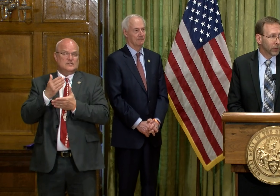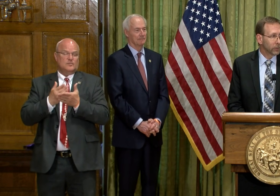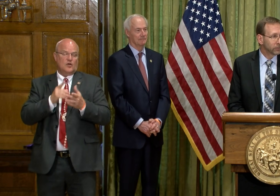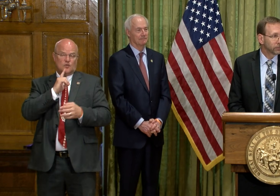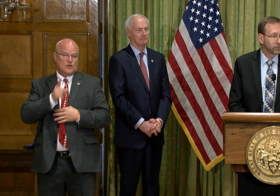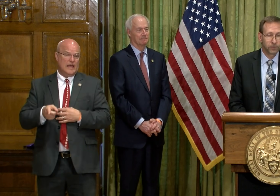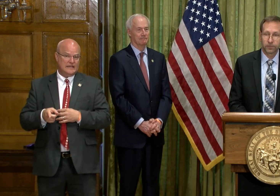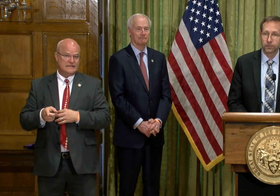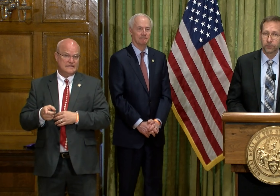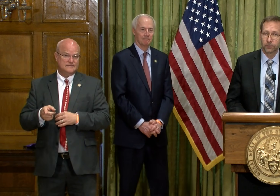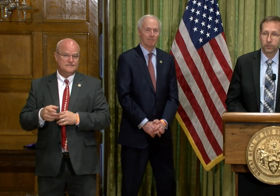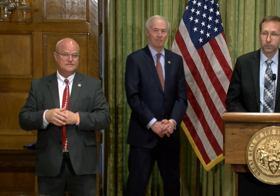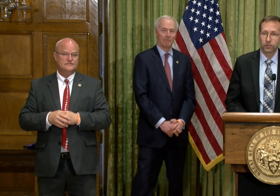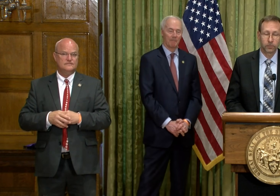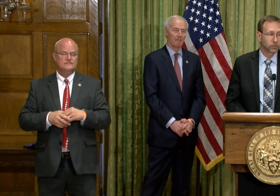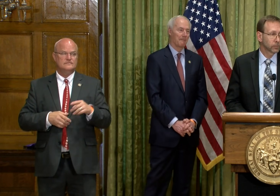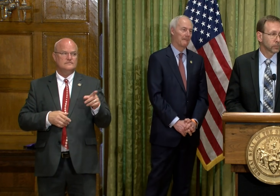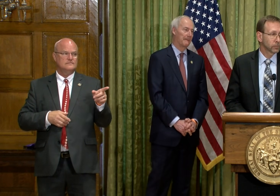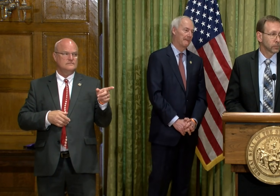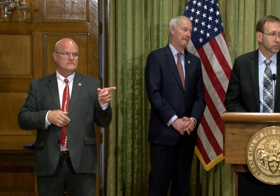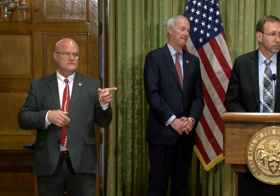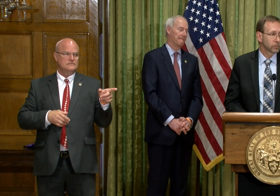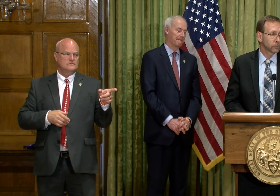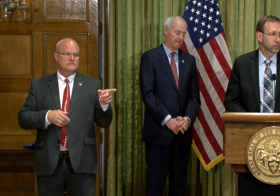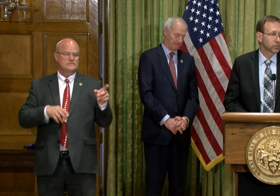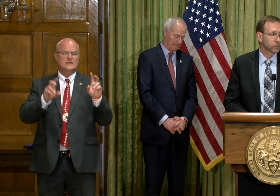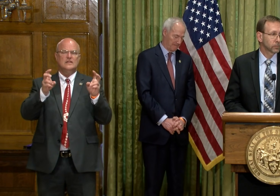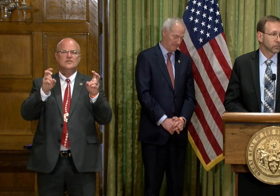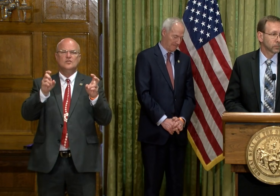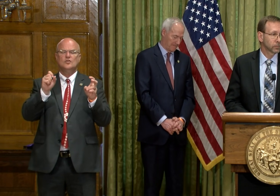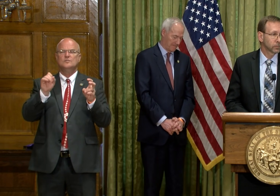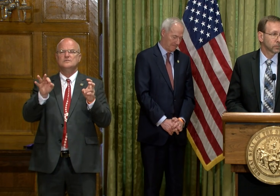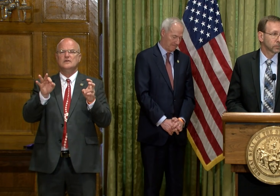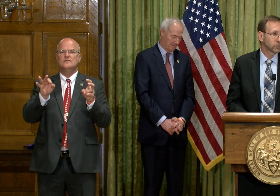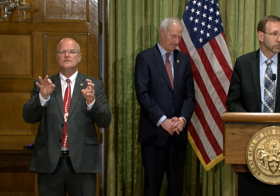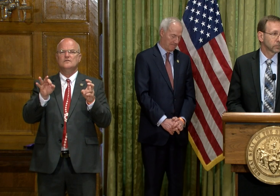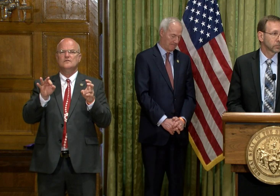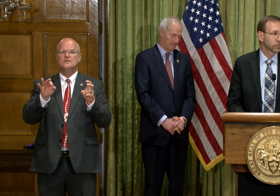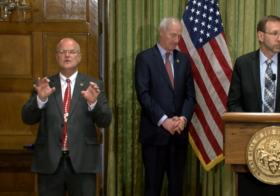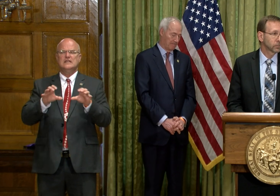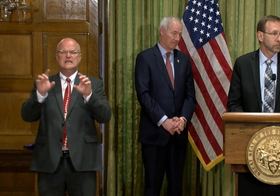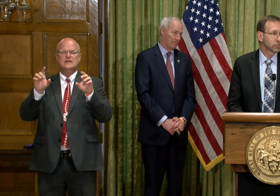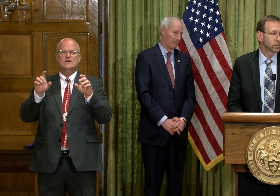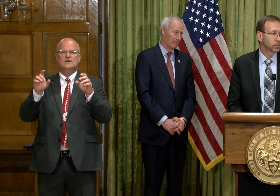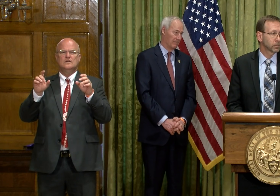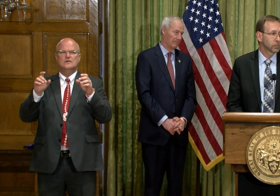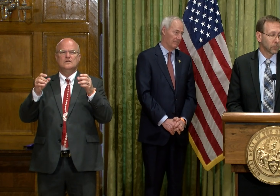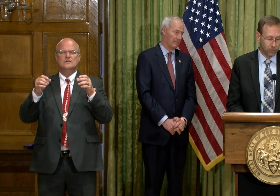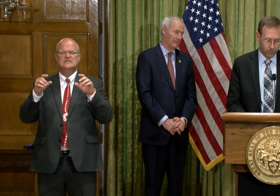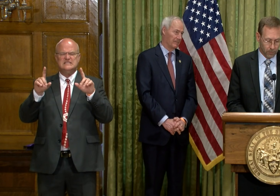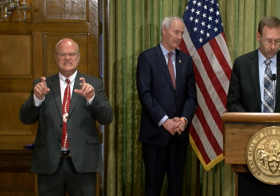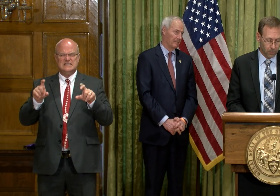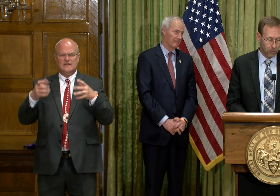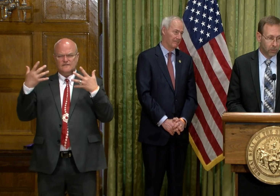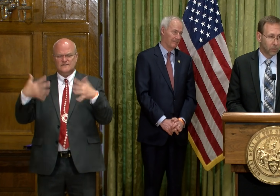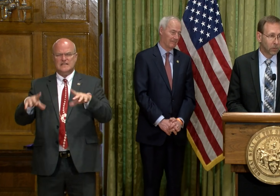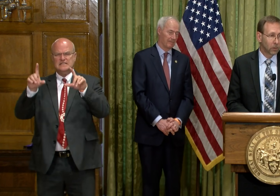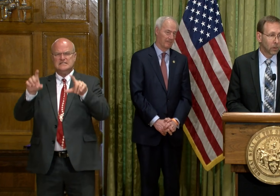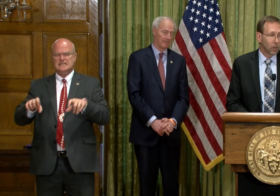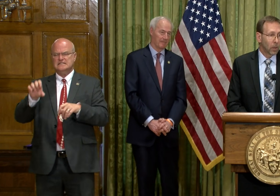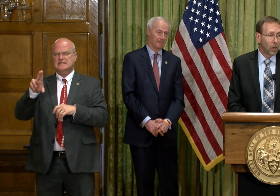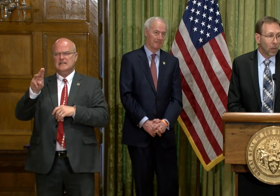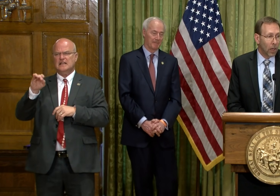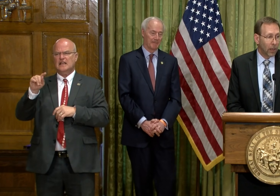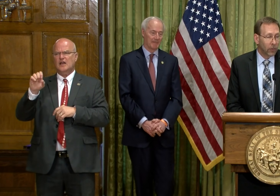the reality. Where are you in terms of when are you going to be done testing at Cummings, and what are the updated